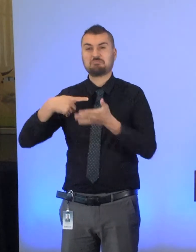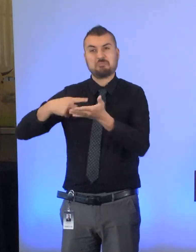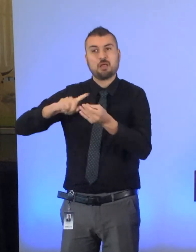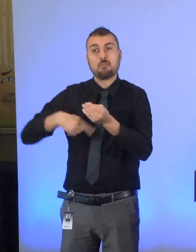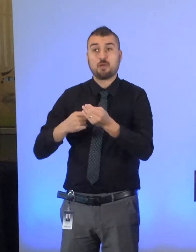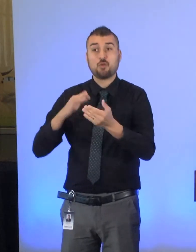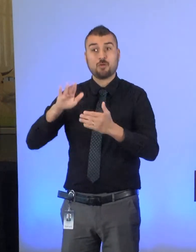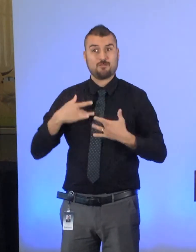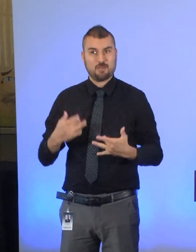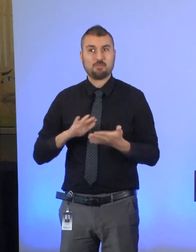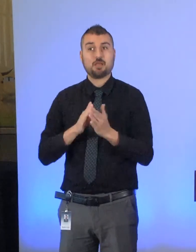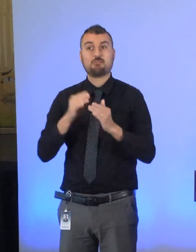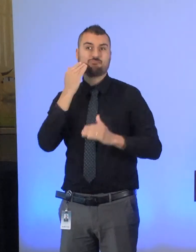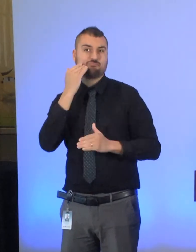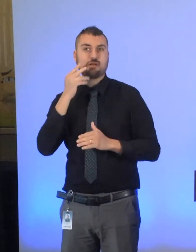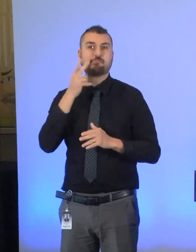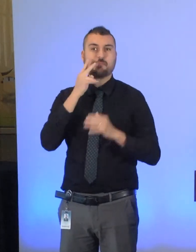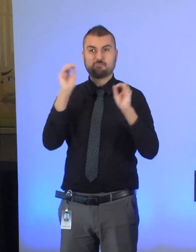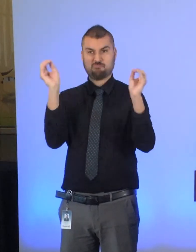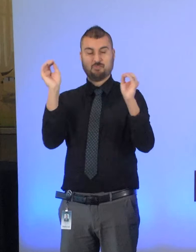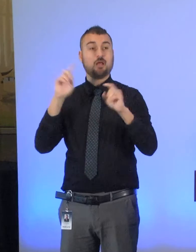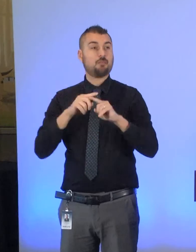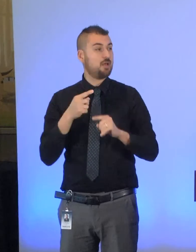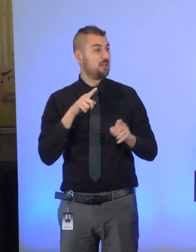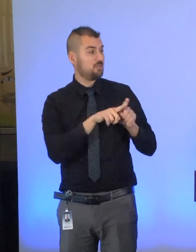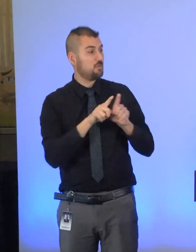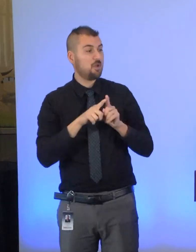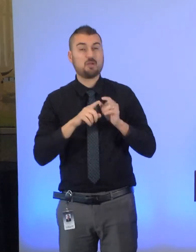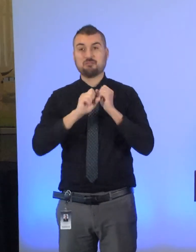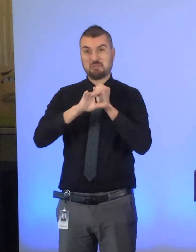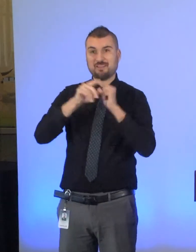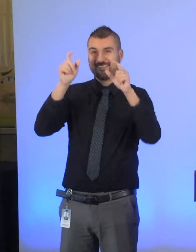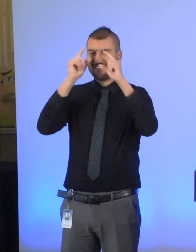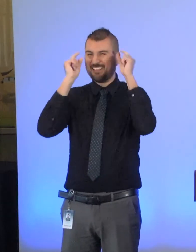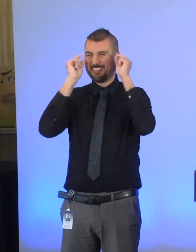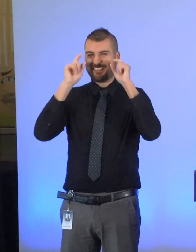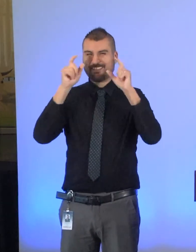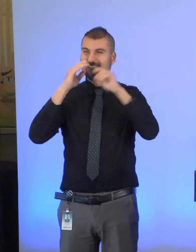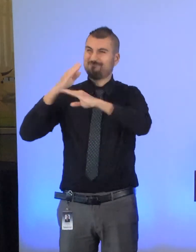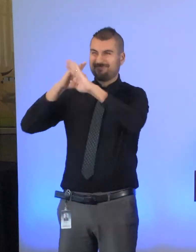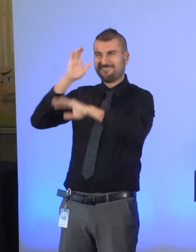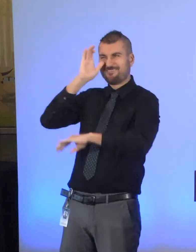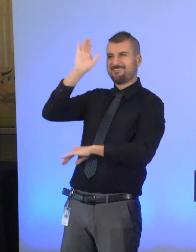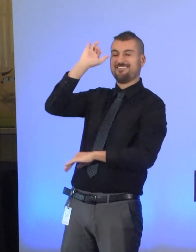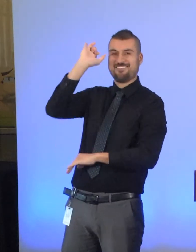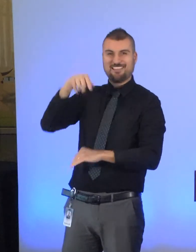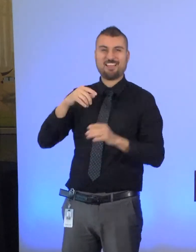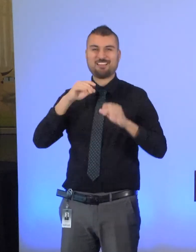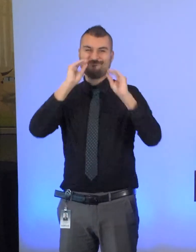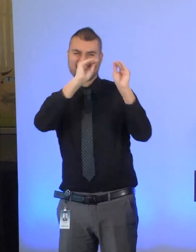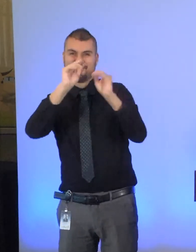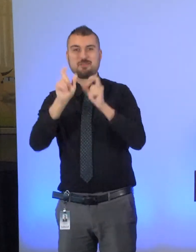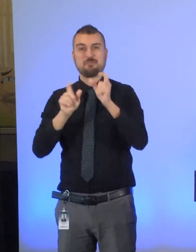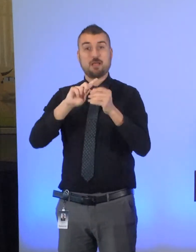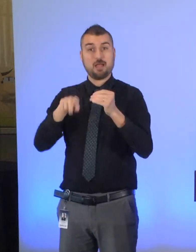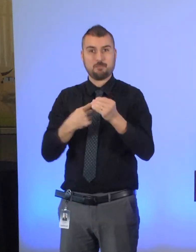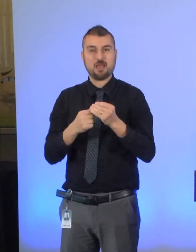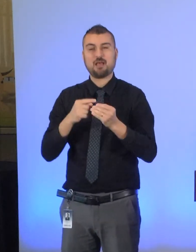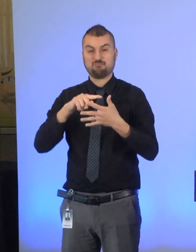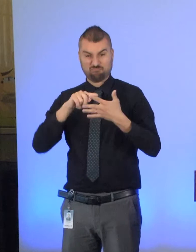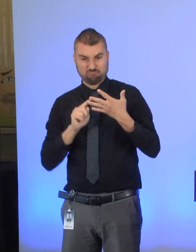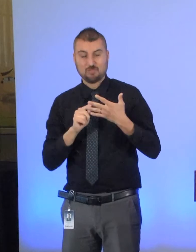the awareness of the importance of tobacco-free parks. We will be providing education on the dangers of vaping,